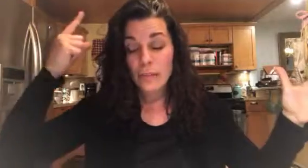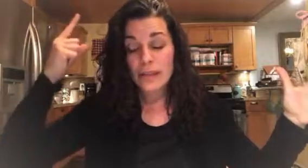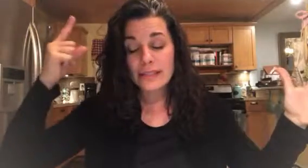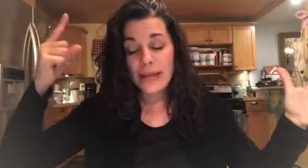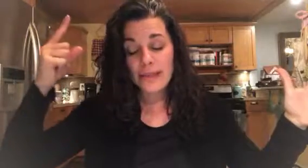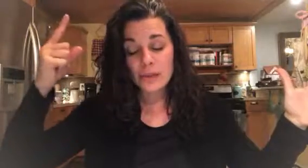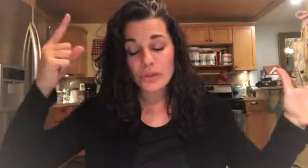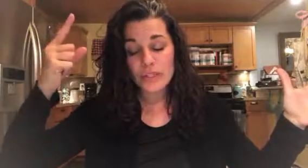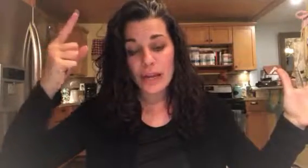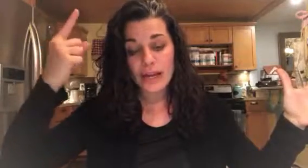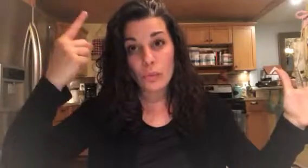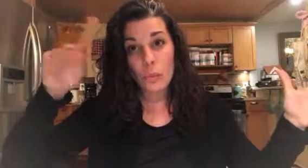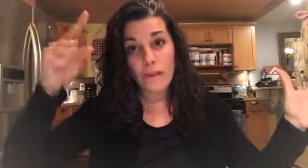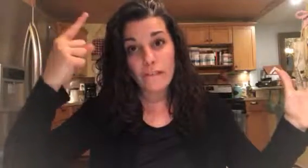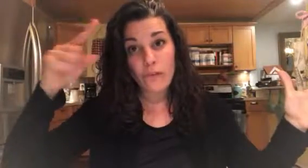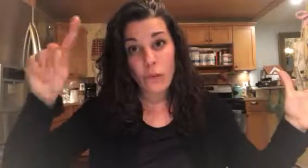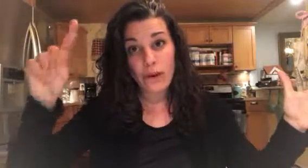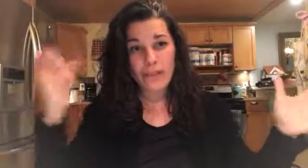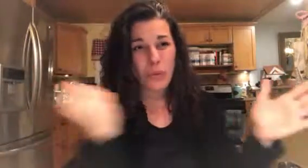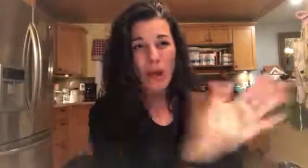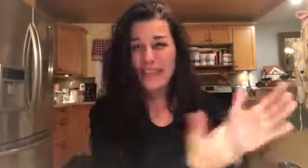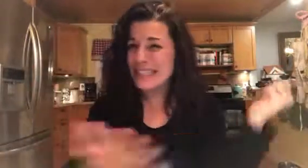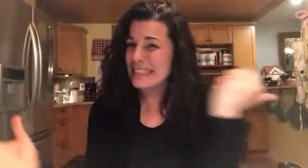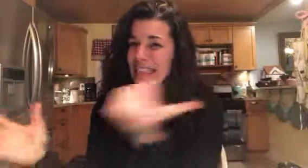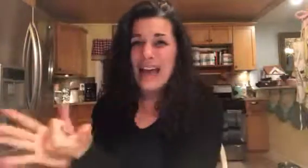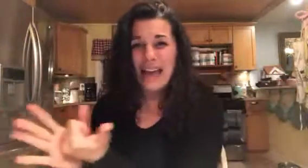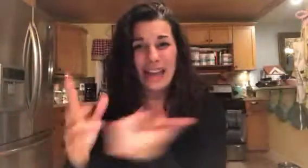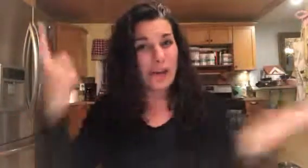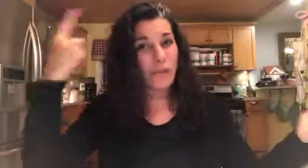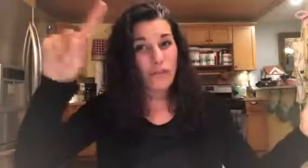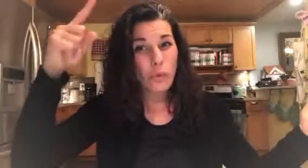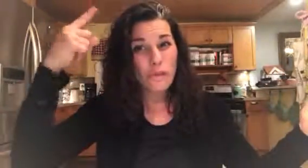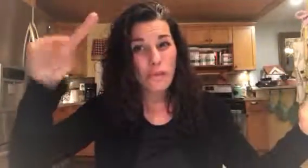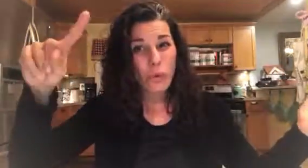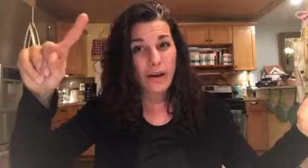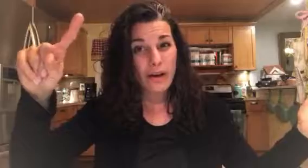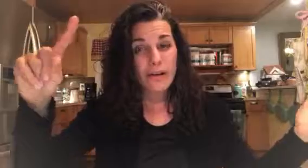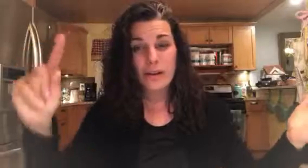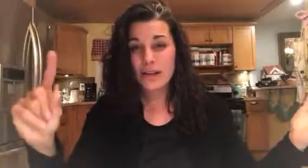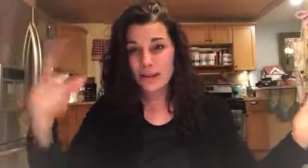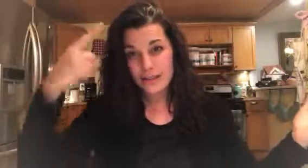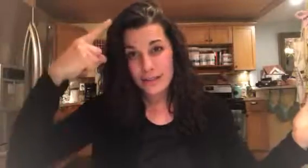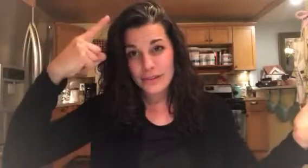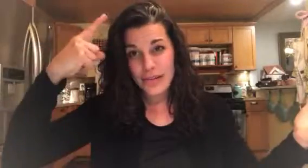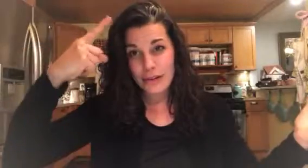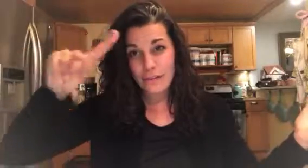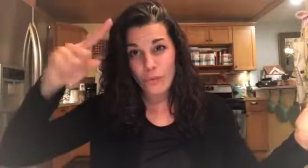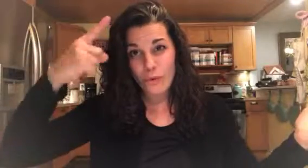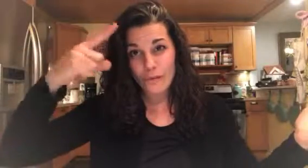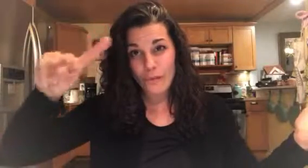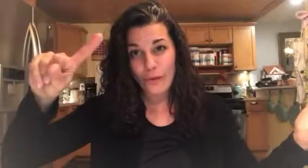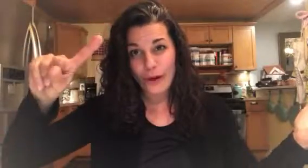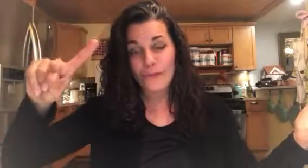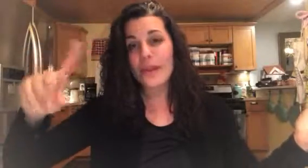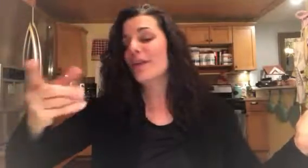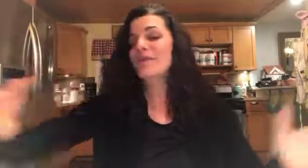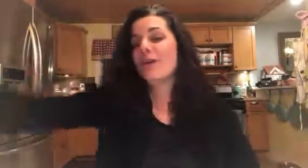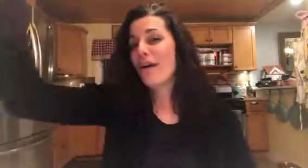in sign language you sign what for, like why did he die? For, and this is how you sign it, for. So